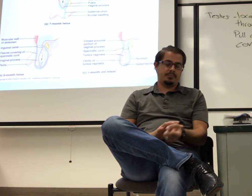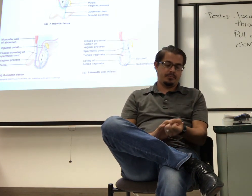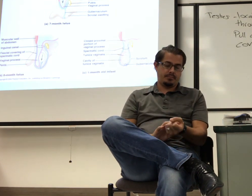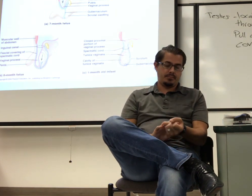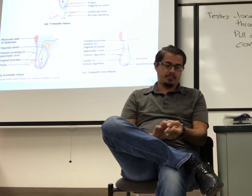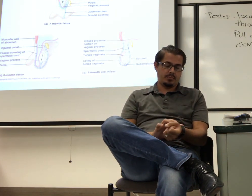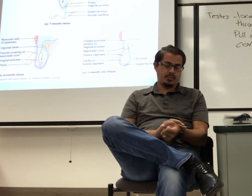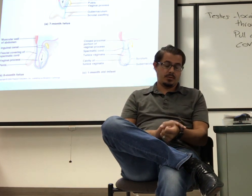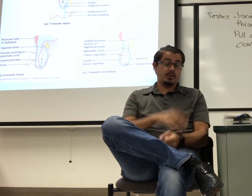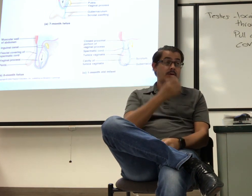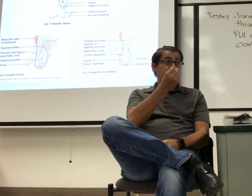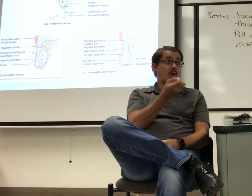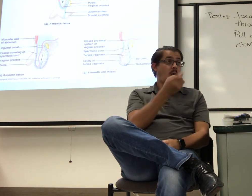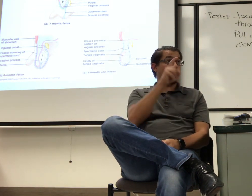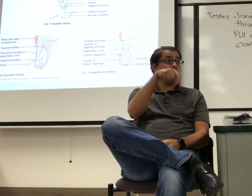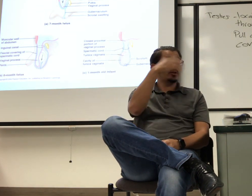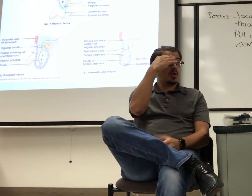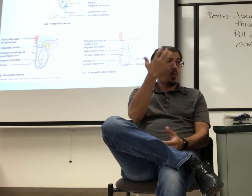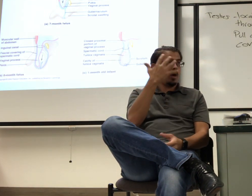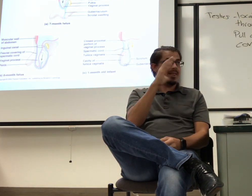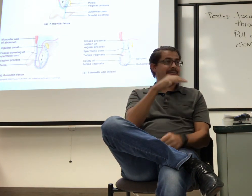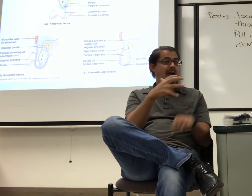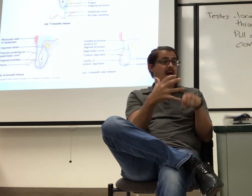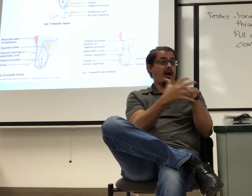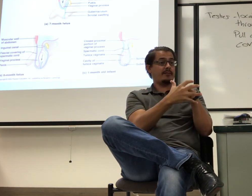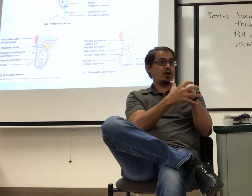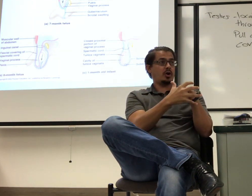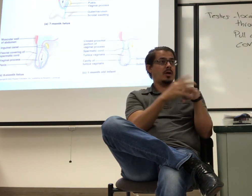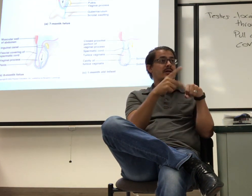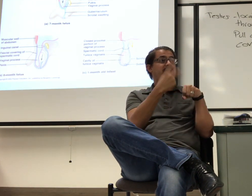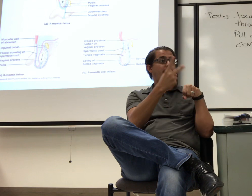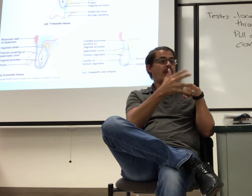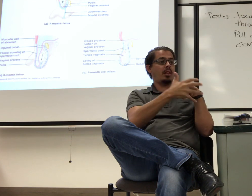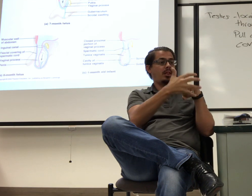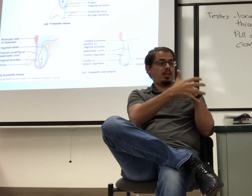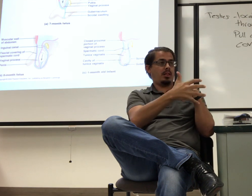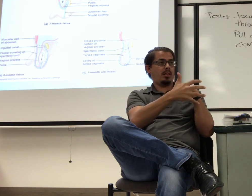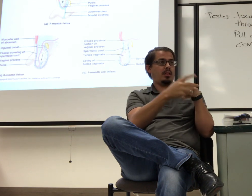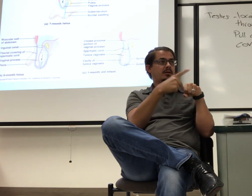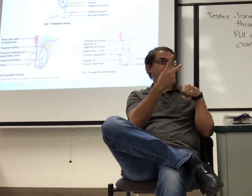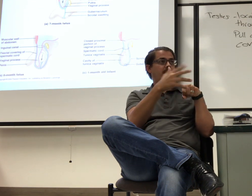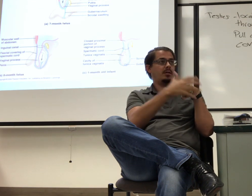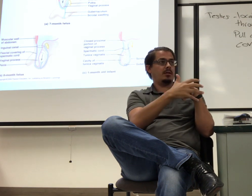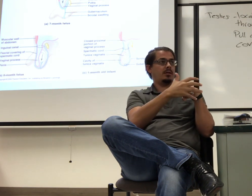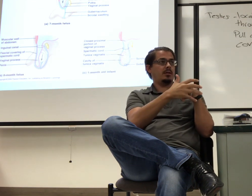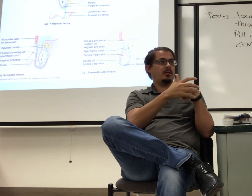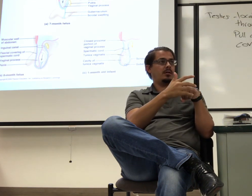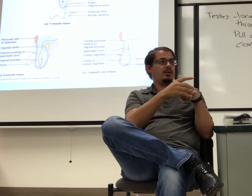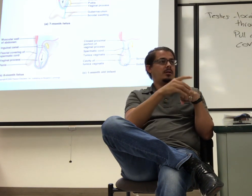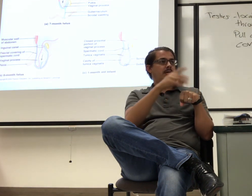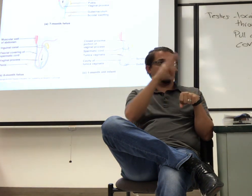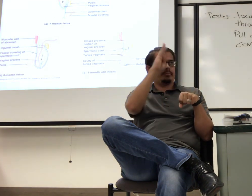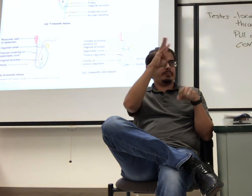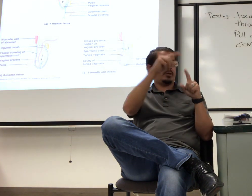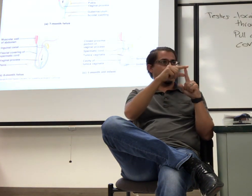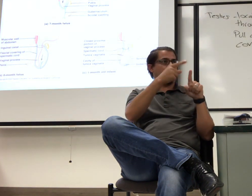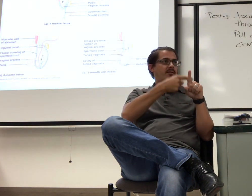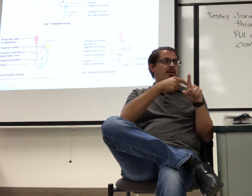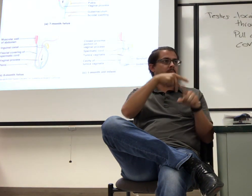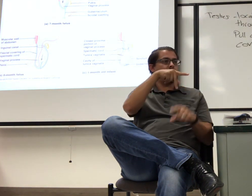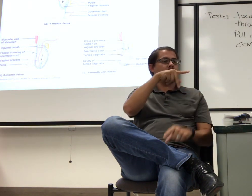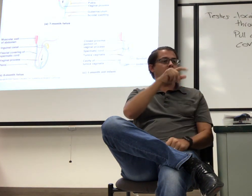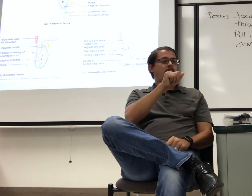So what I want you to know is this covering. It's a double layer, tunica vaginalis. It's derived from